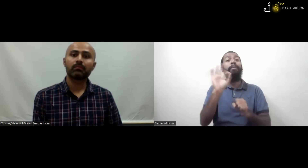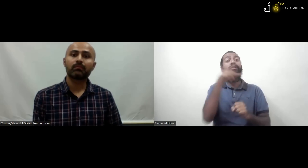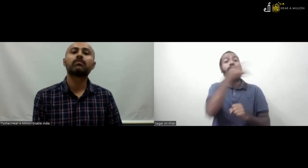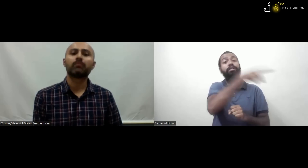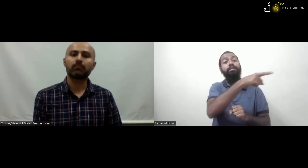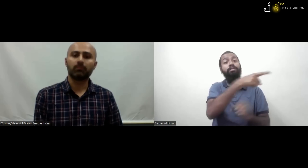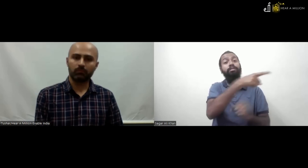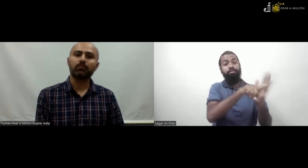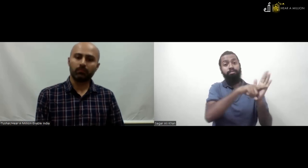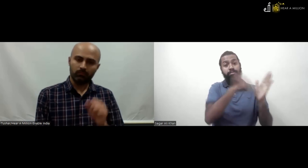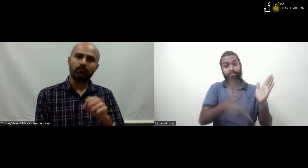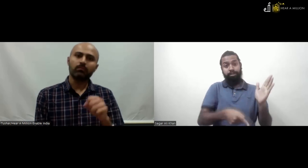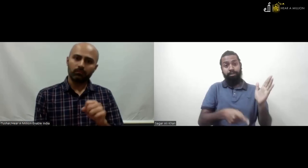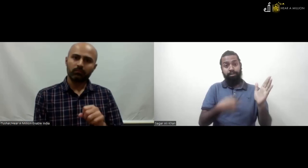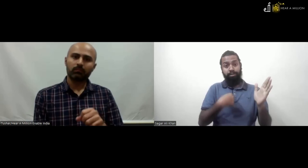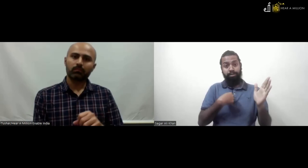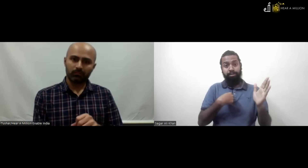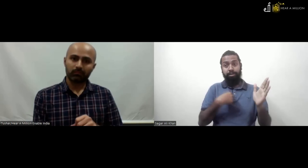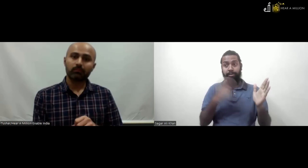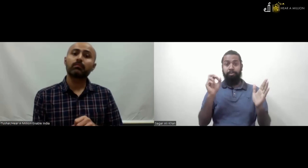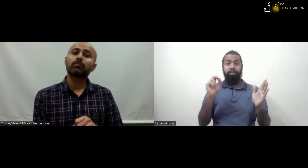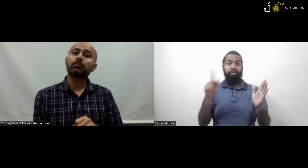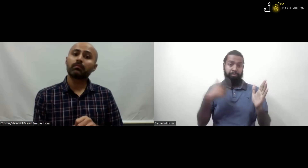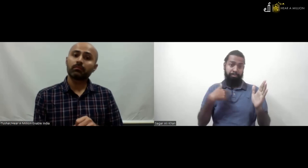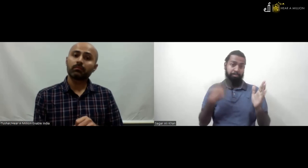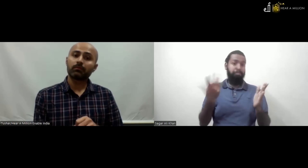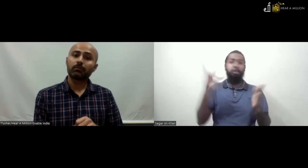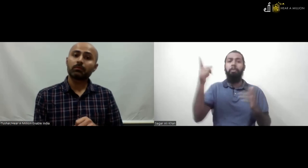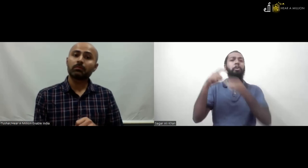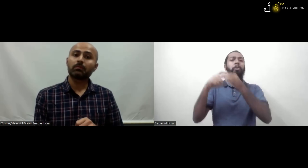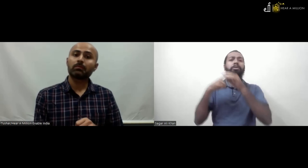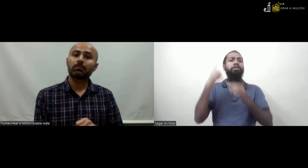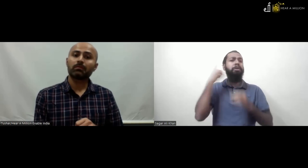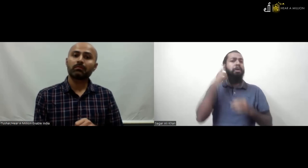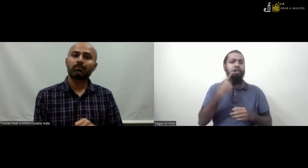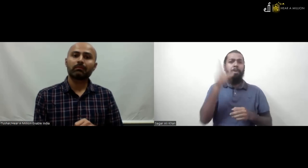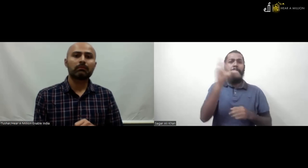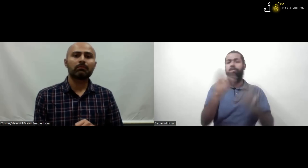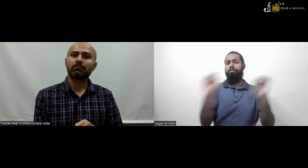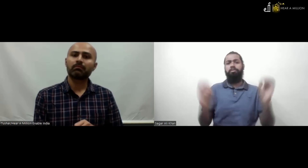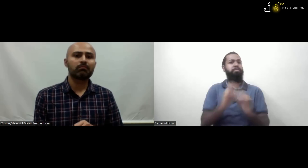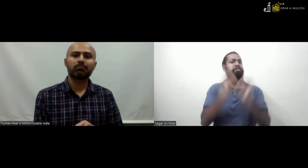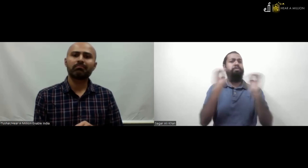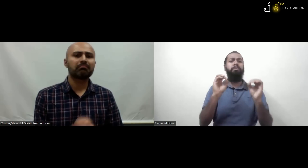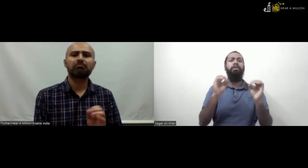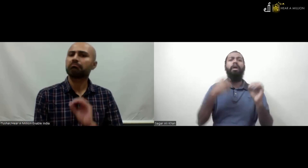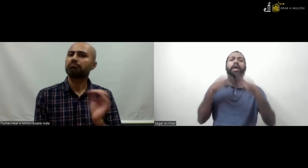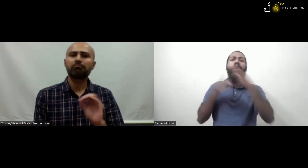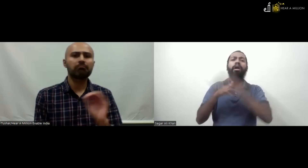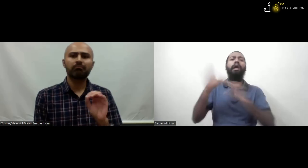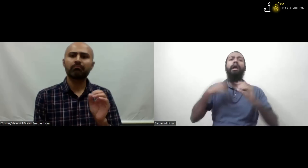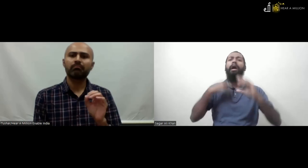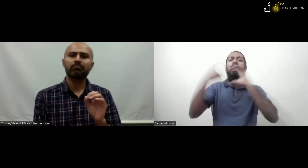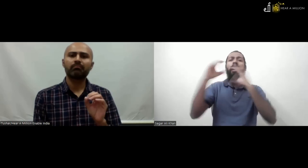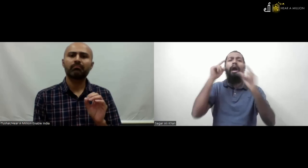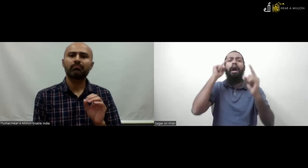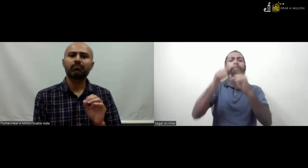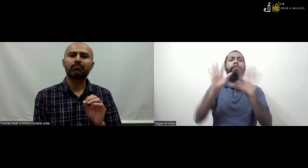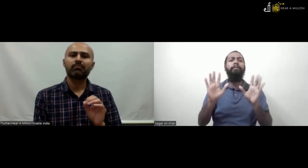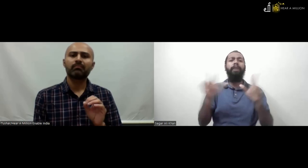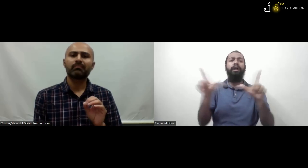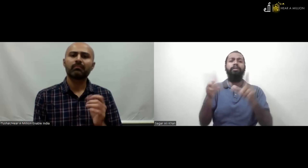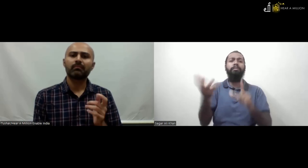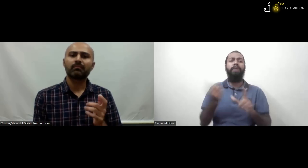medical certification from the government office. You have to, yes, you have to get it checked. They didn't ask me whether you're deaf or